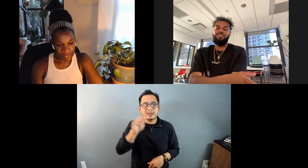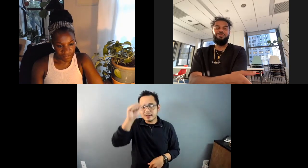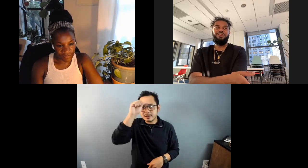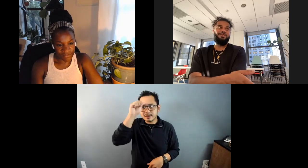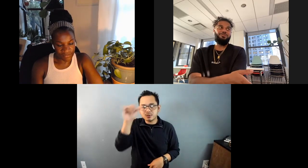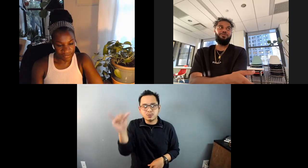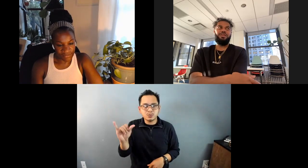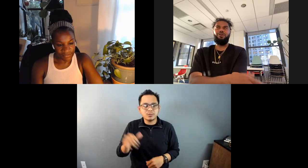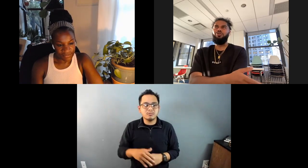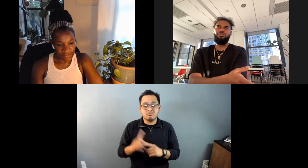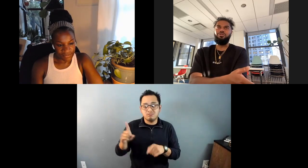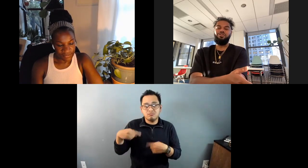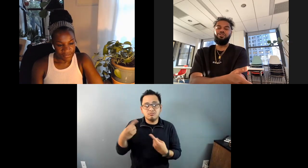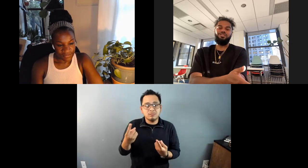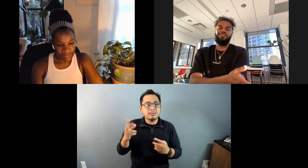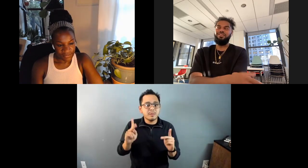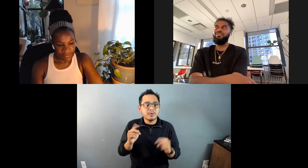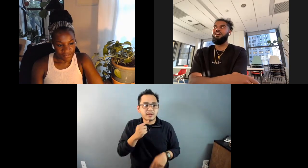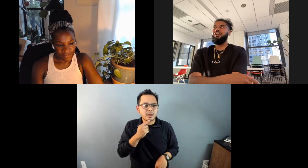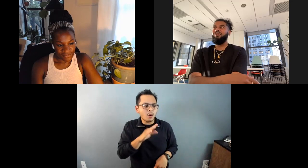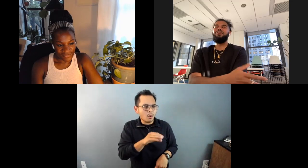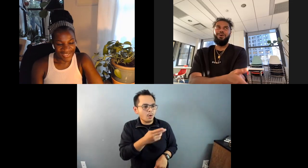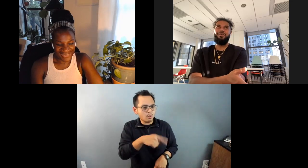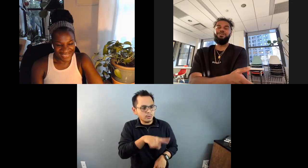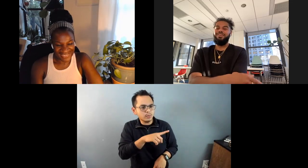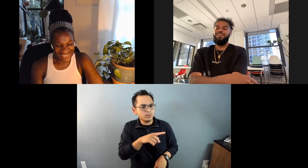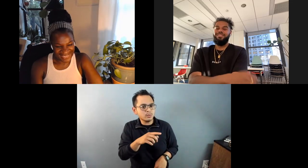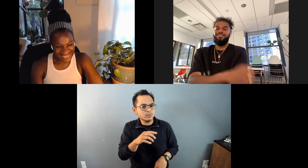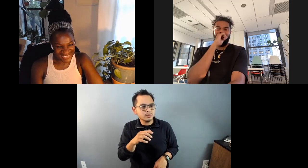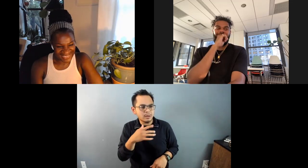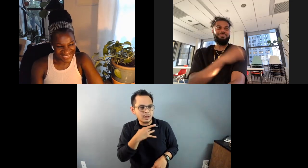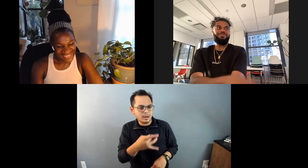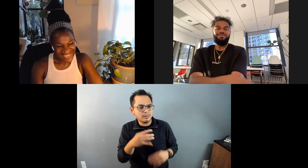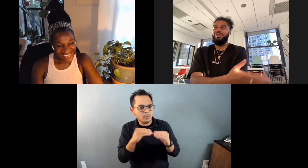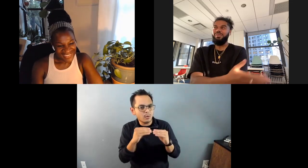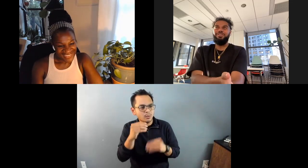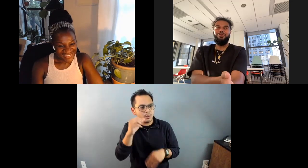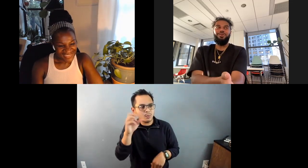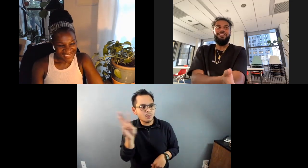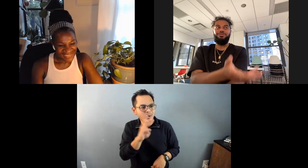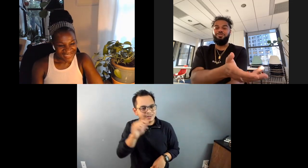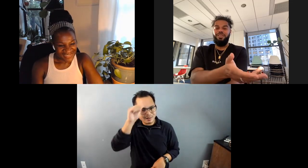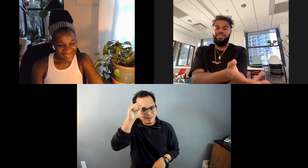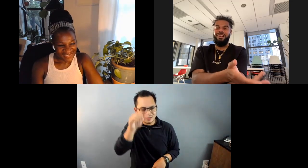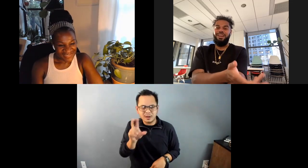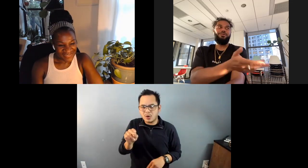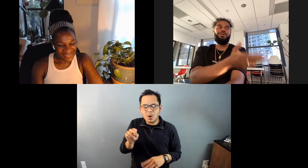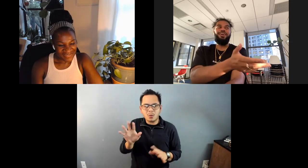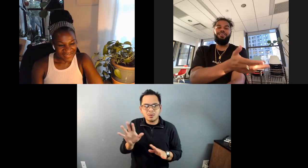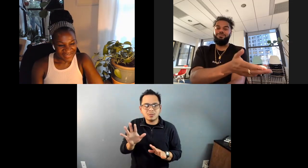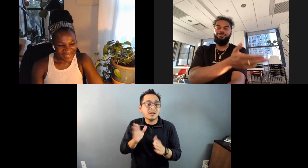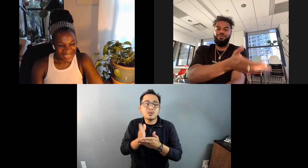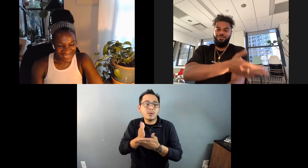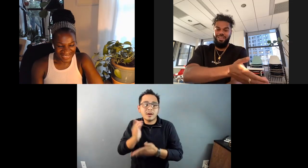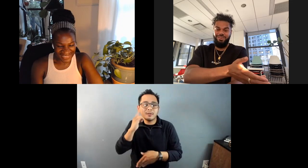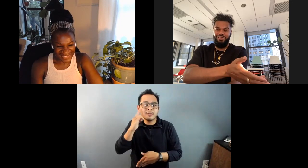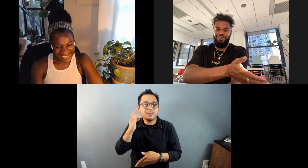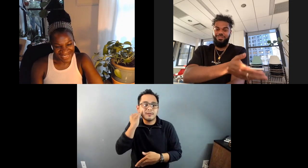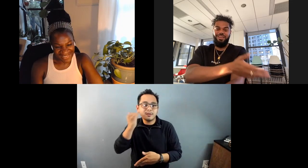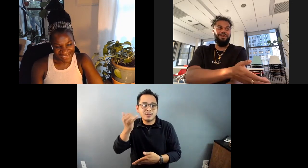natural it thing. it starts getting complicated. Like, oh, should I do this? Should I Right. do It's like, that? I gotta, You don't and gotta then it's think like about it a that much. permutations and it's like